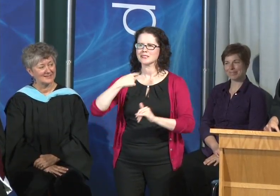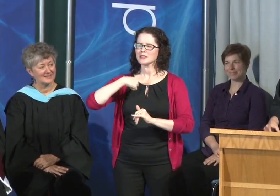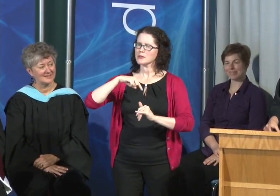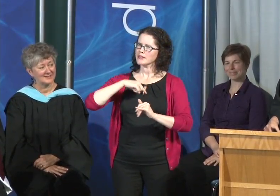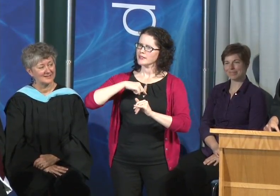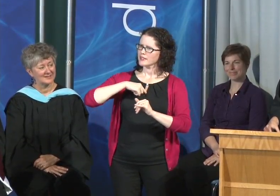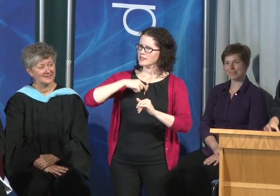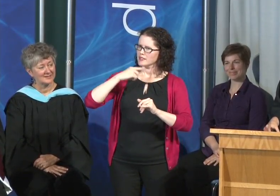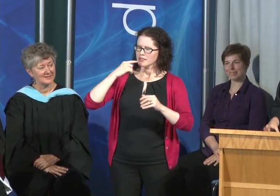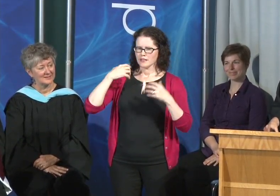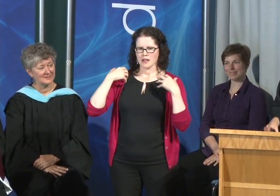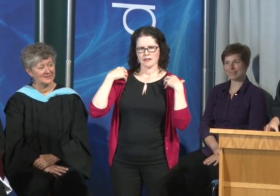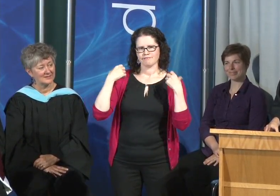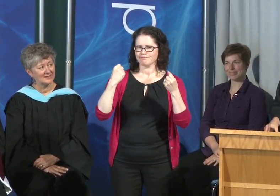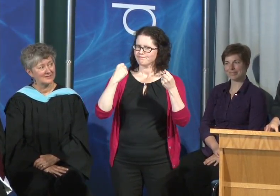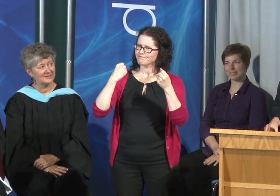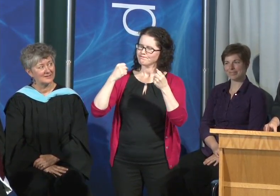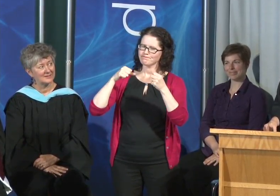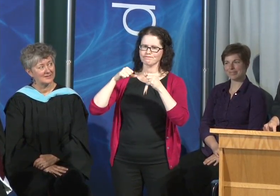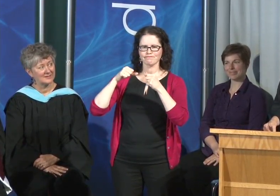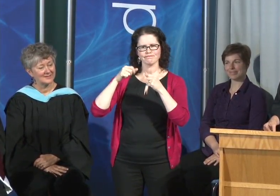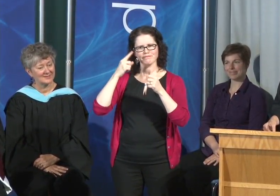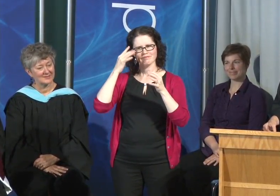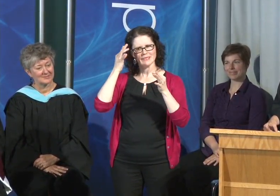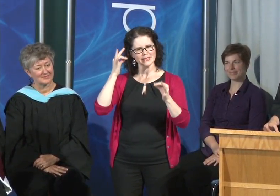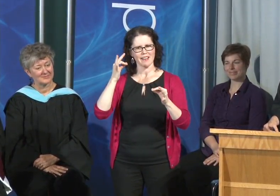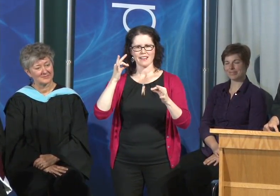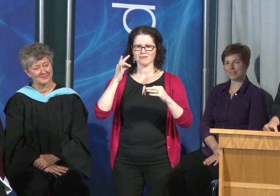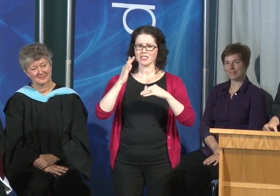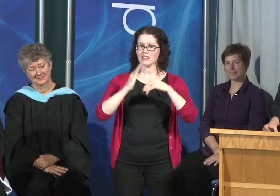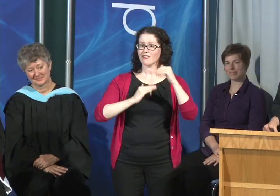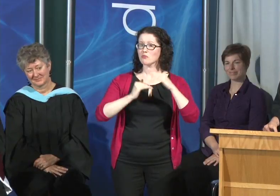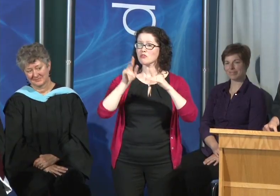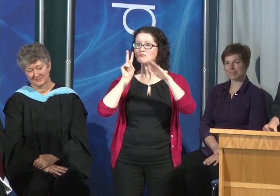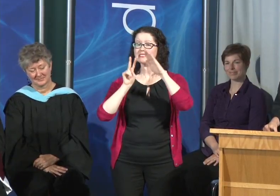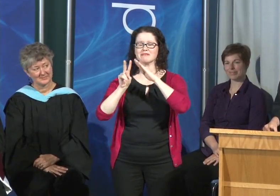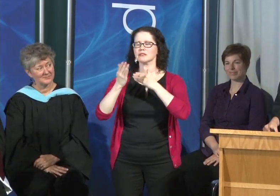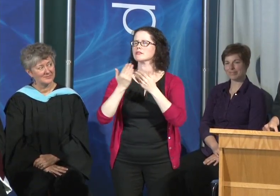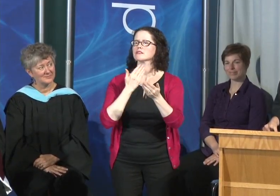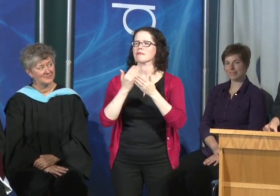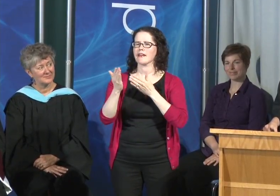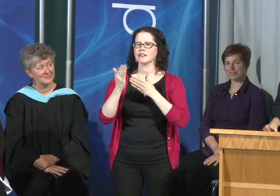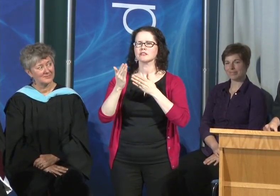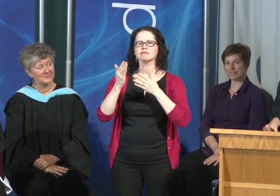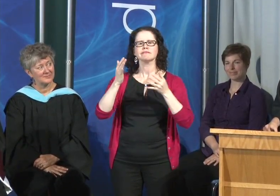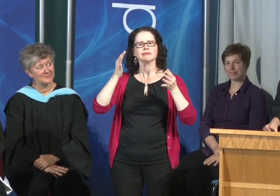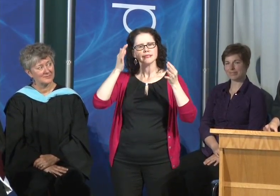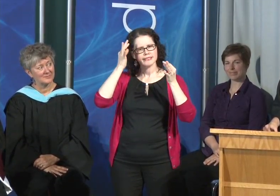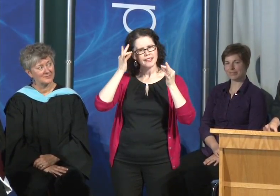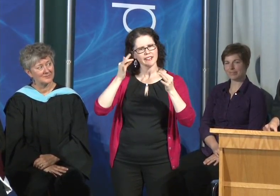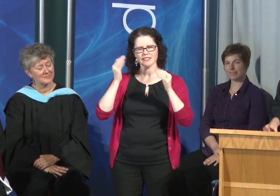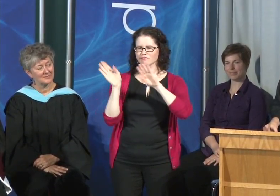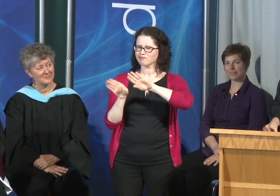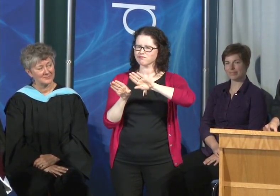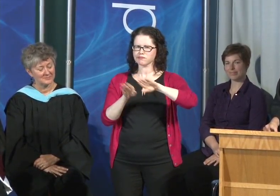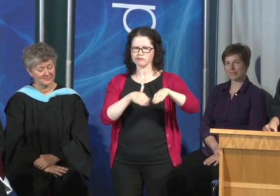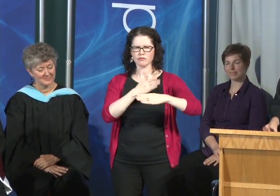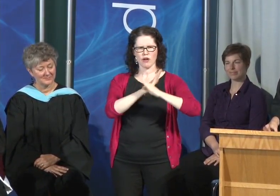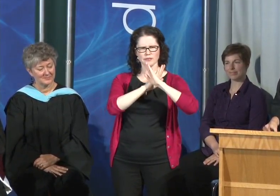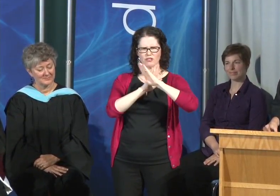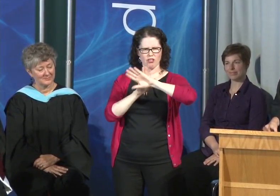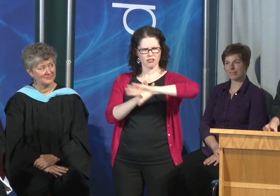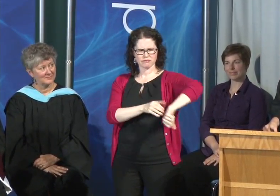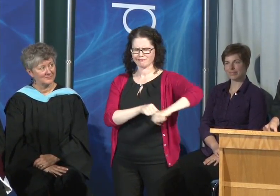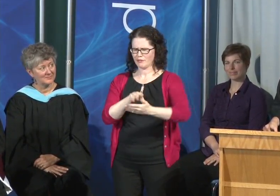reach beyond what is comfortable or even predictable. We chose to learn as much as possible, improve